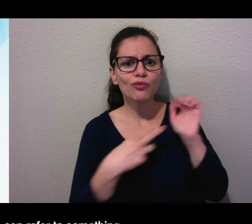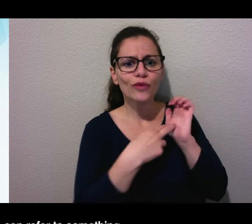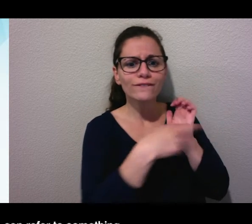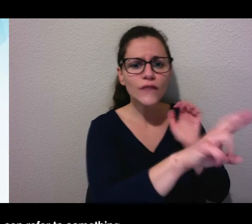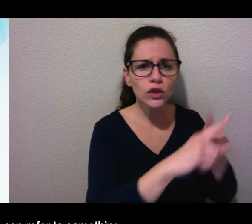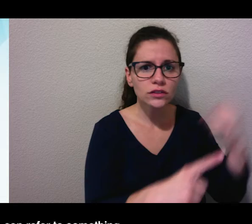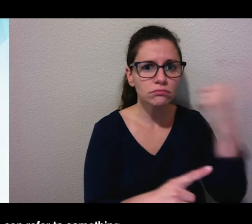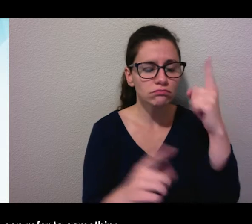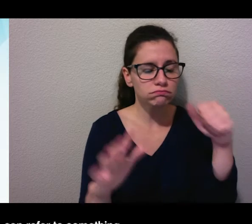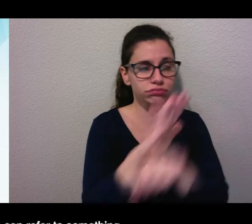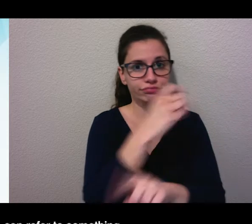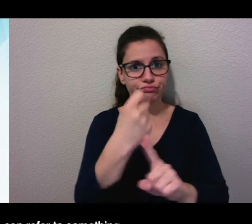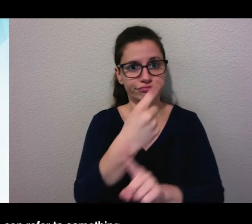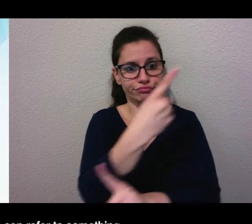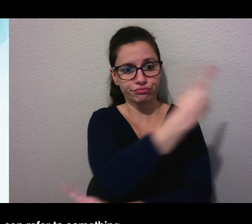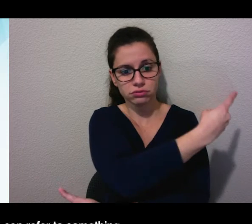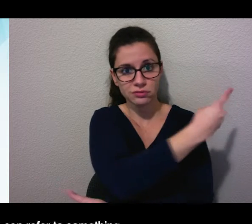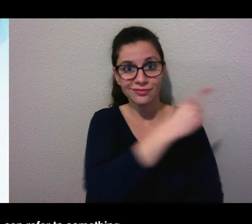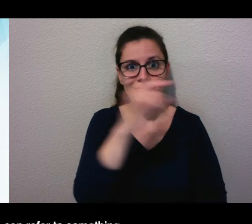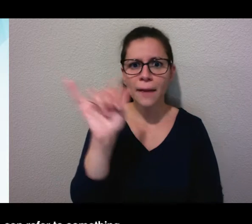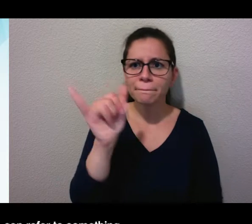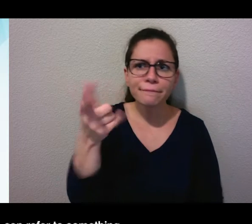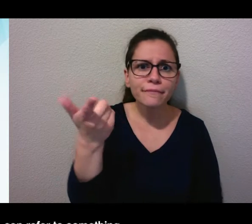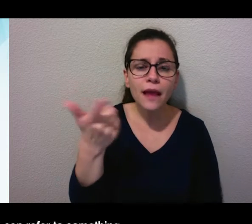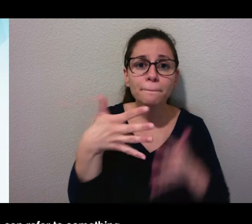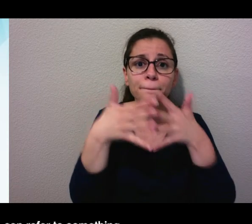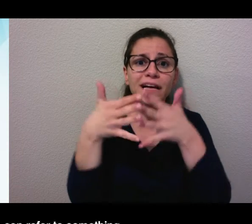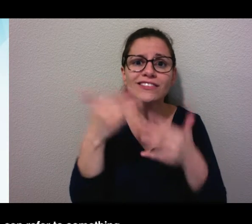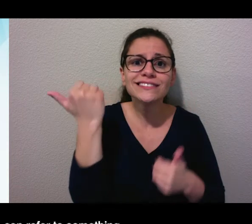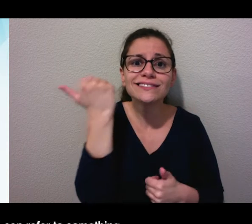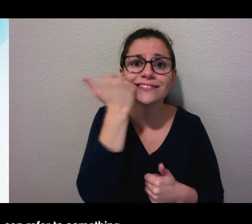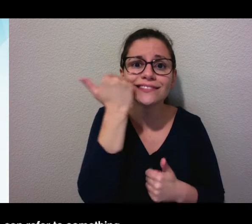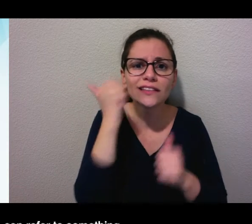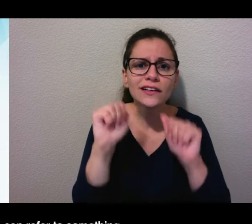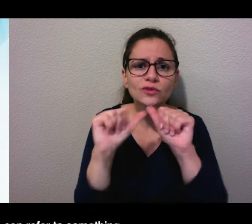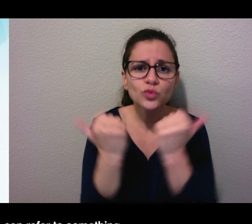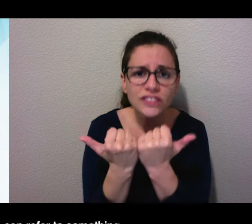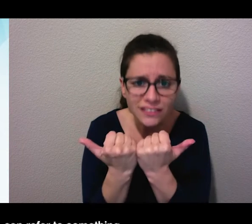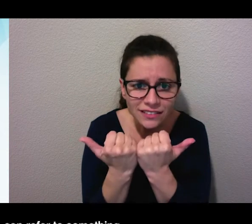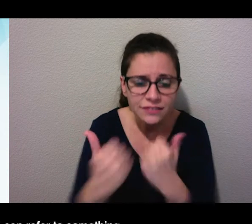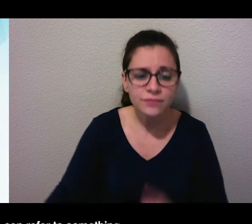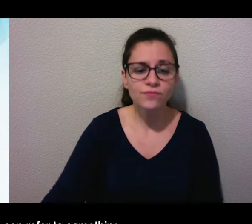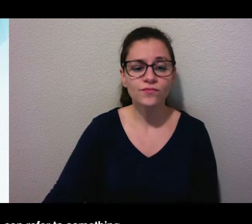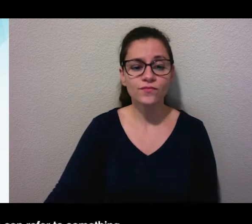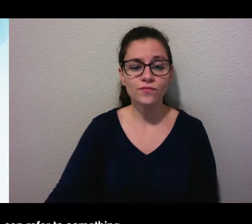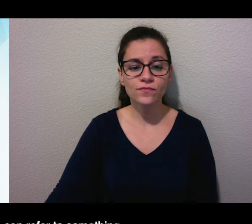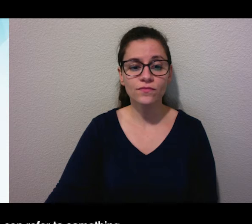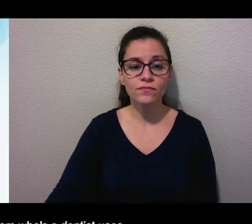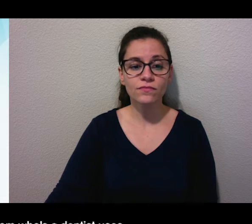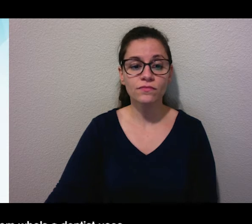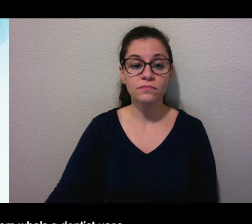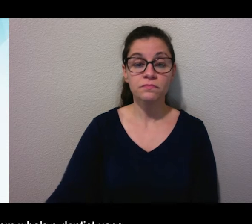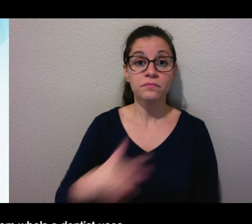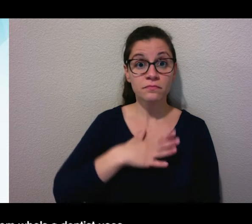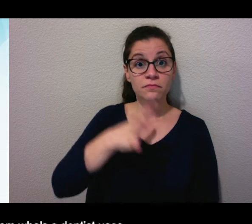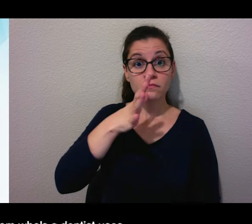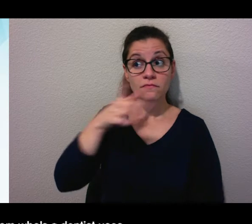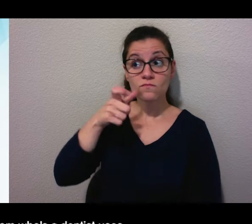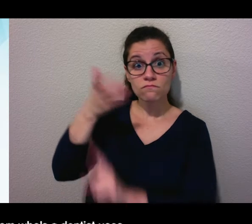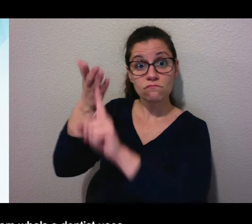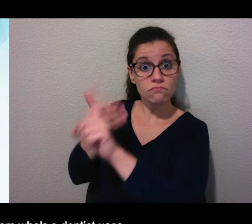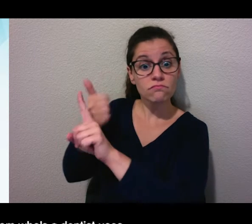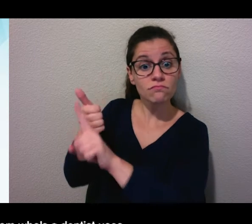and many colleagues. However, the ADA can refer to something completely different. The American